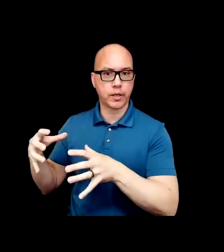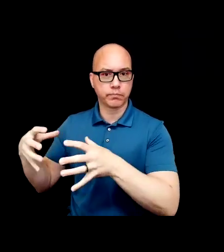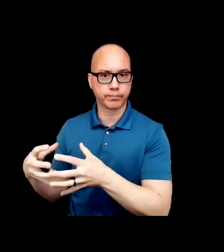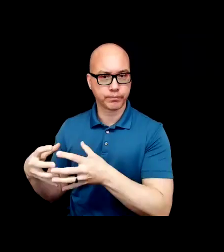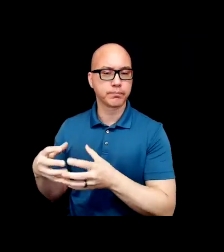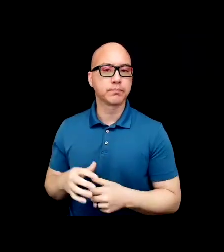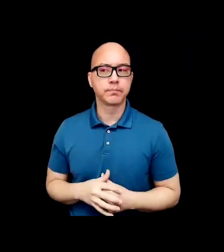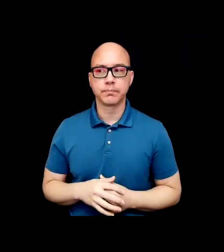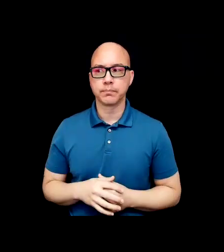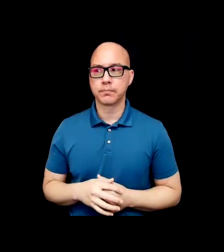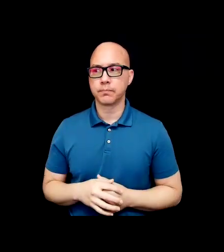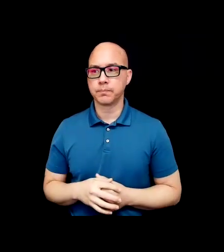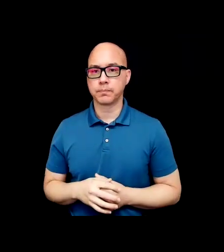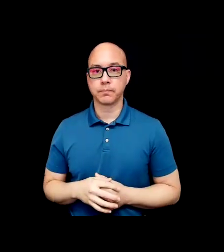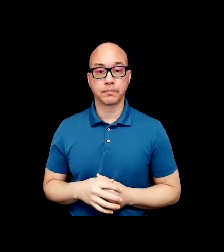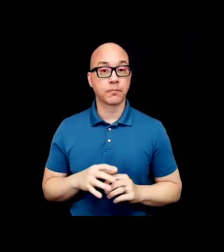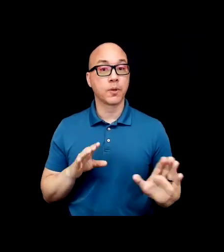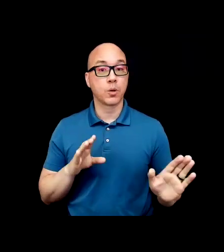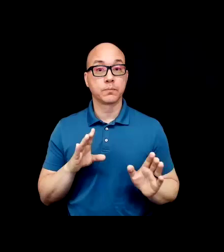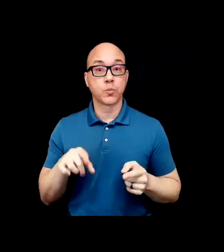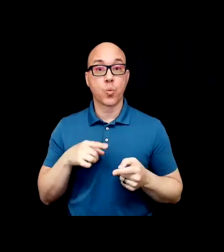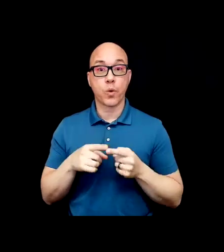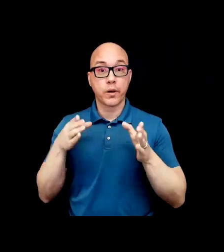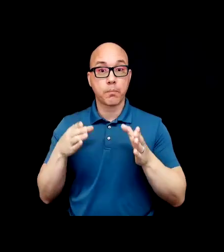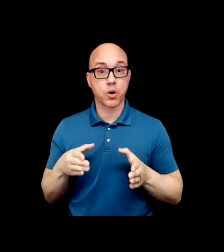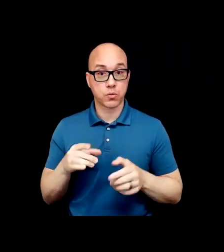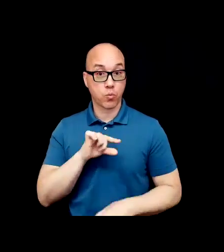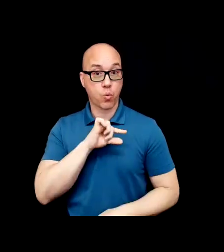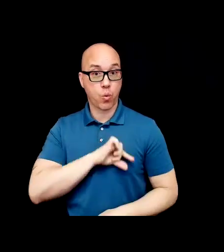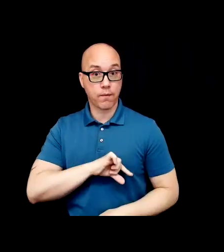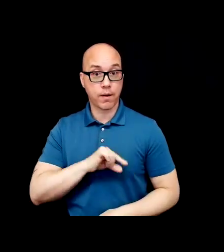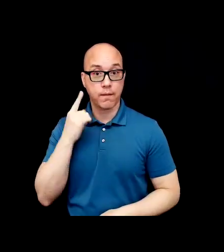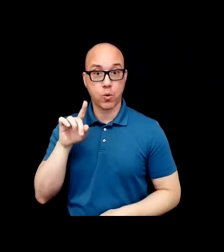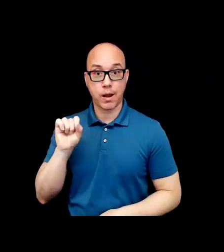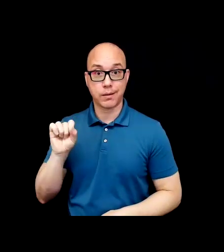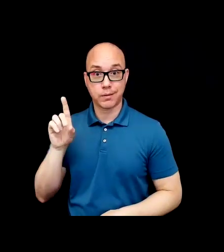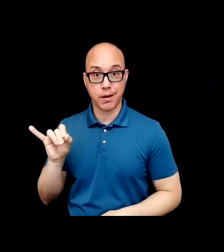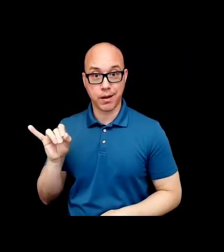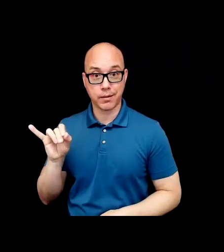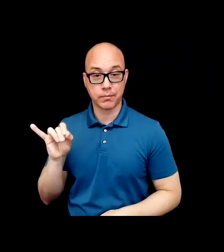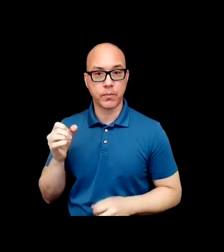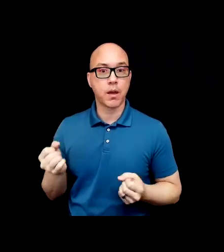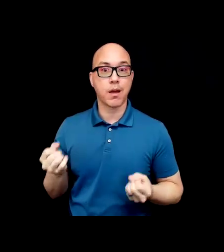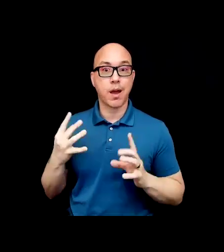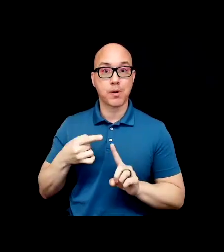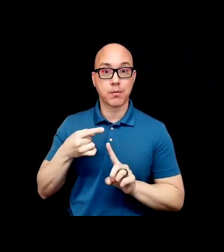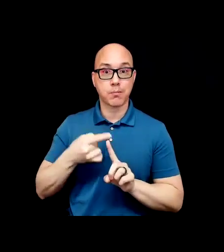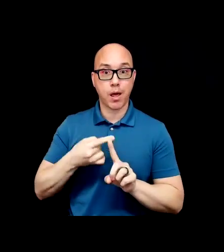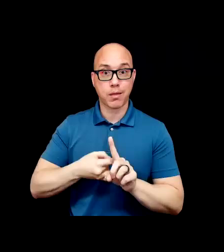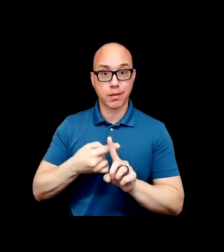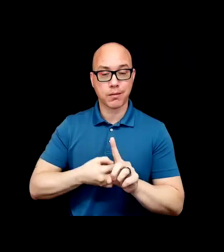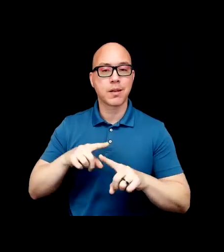So when a person is found eligible for SSDI, the benefit amount they get is based on their average lifetime